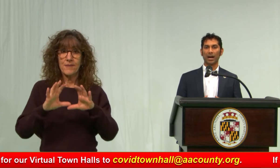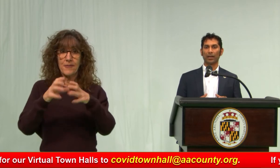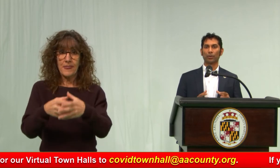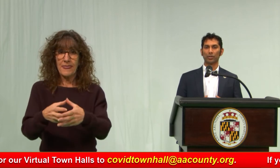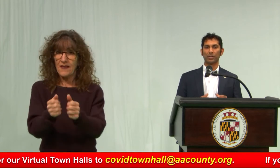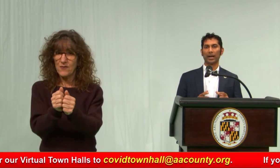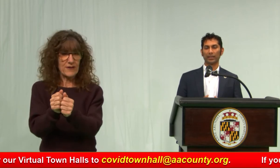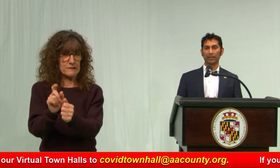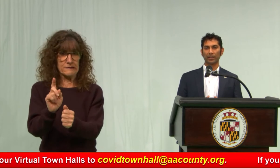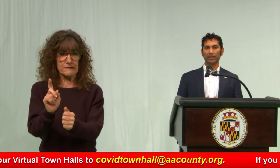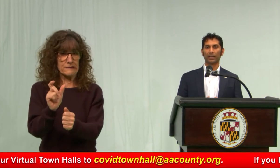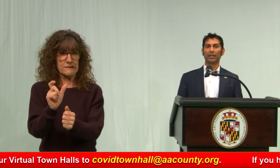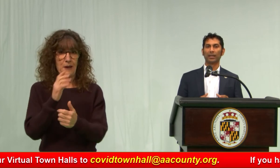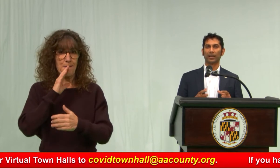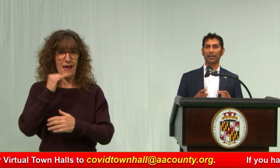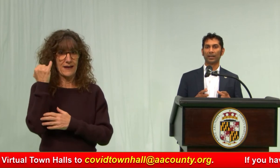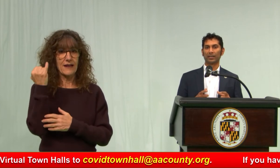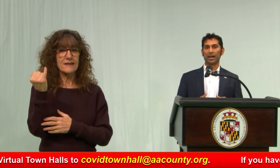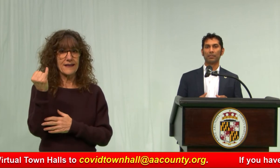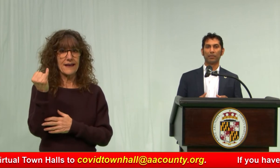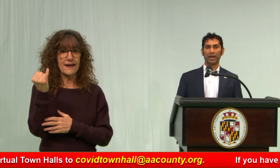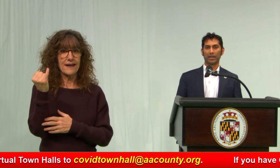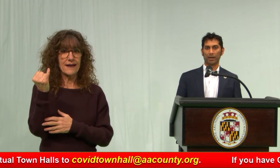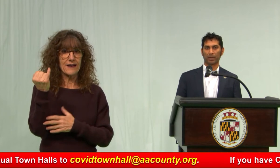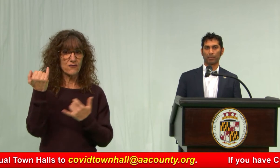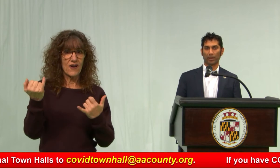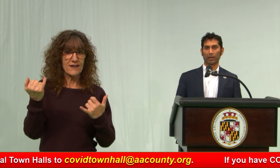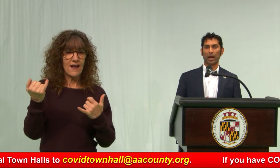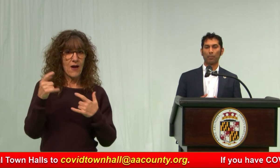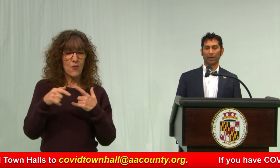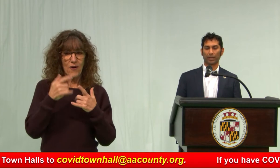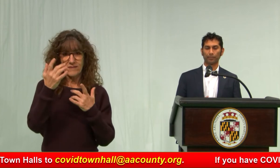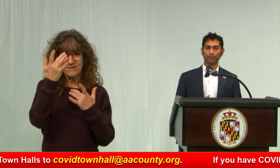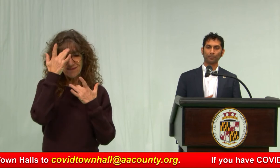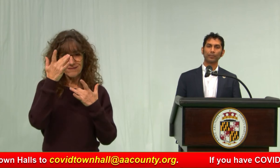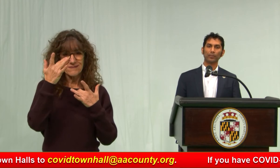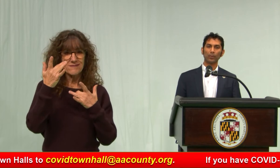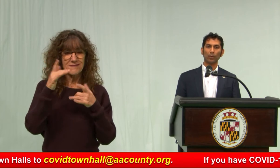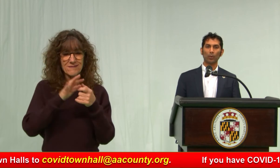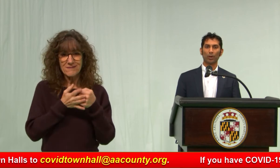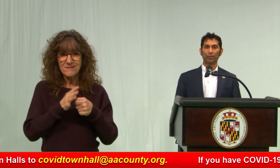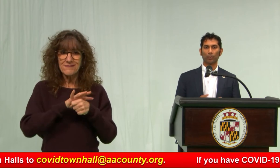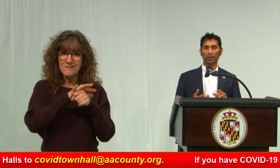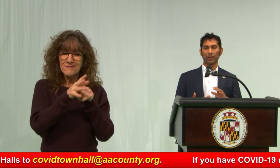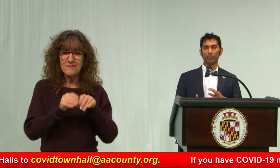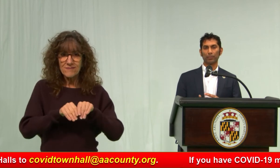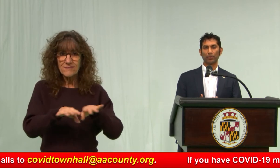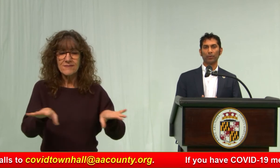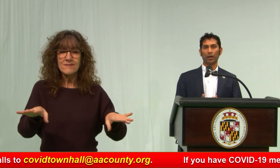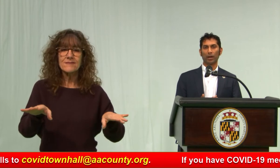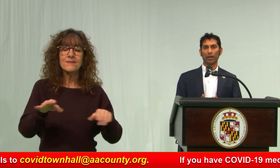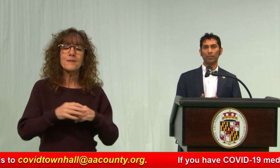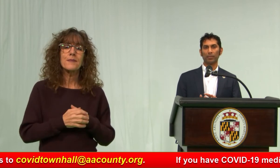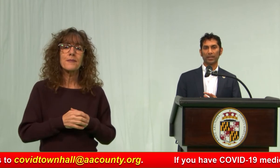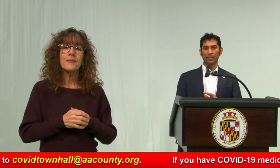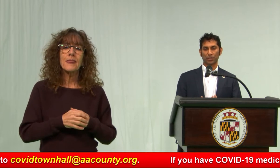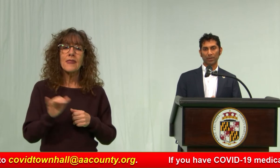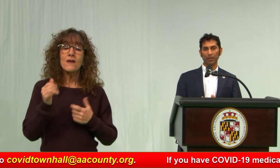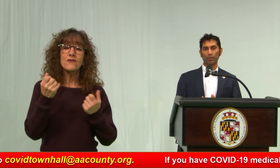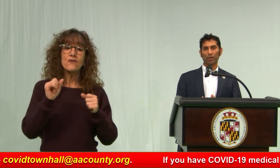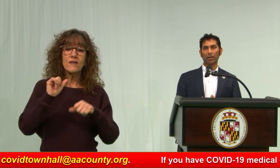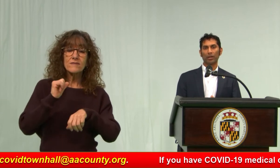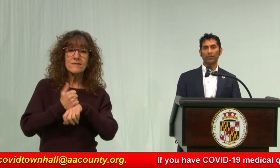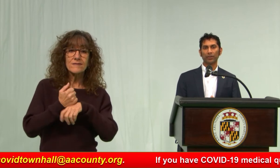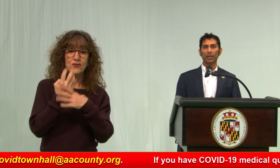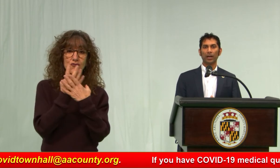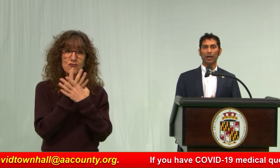is not a good idea in a time of a pandemic outbreak. We're also working on implementing